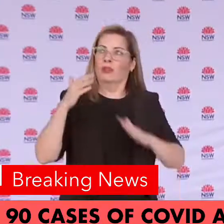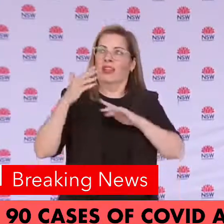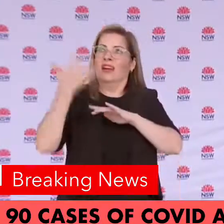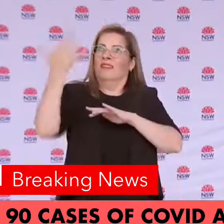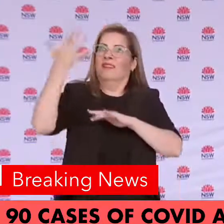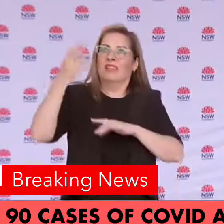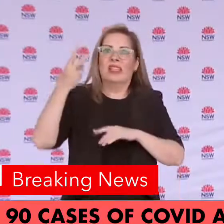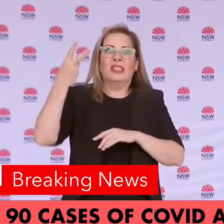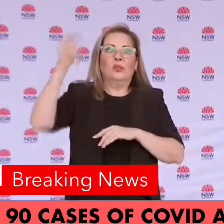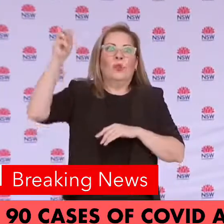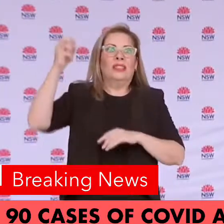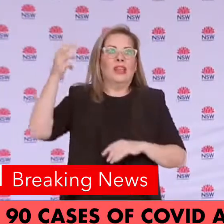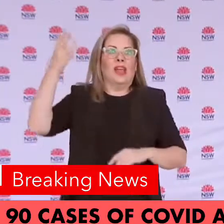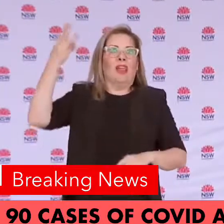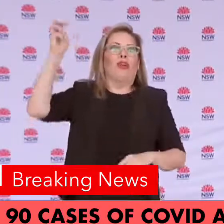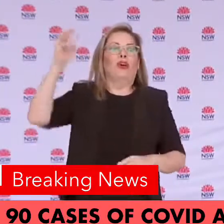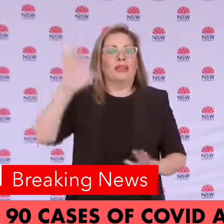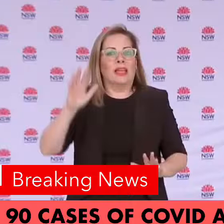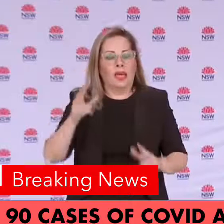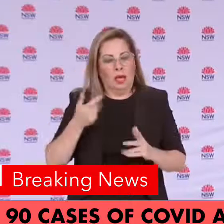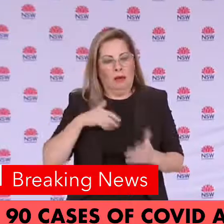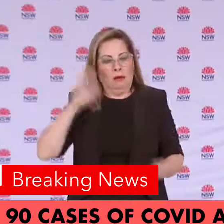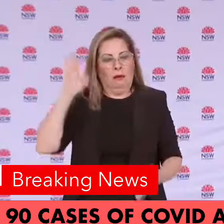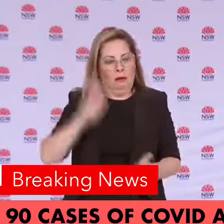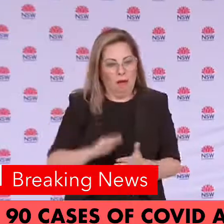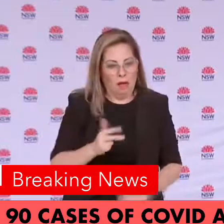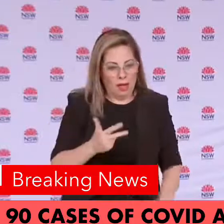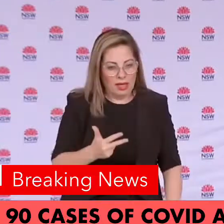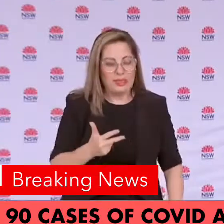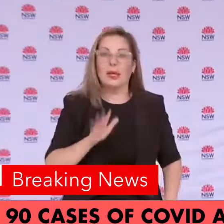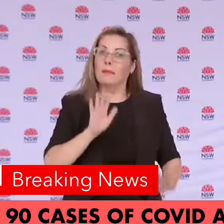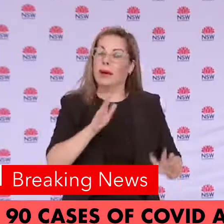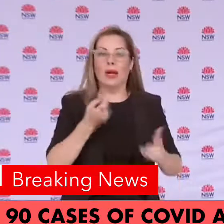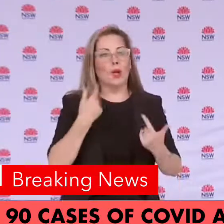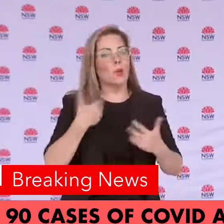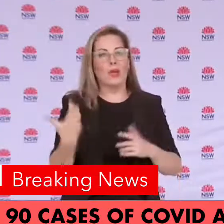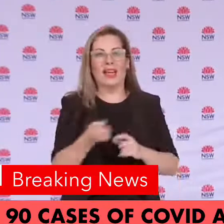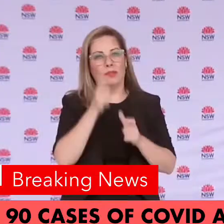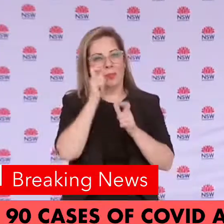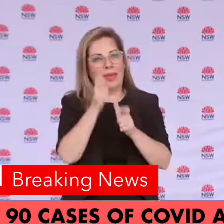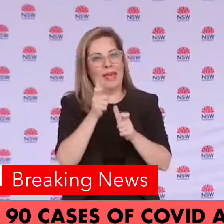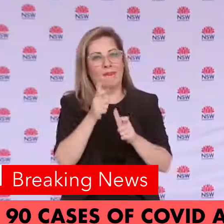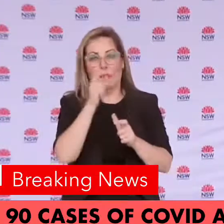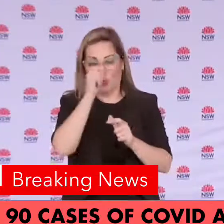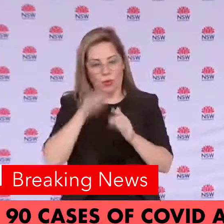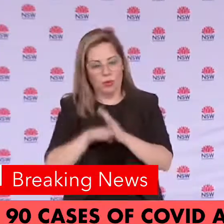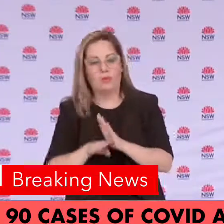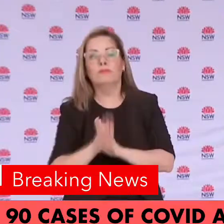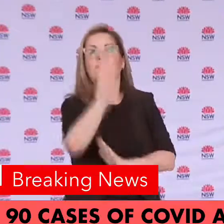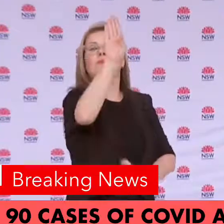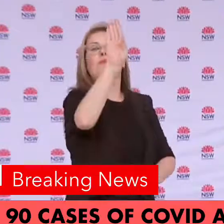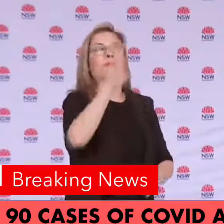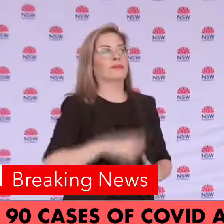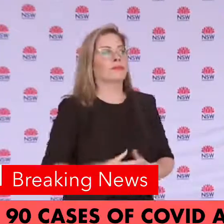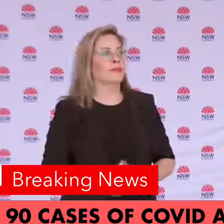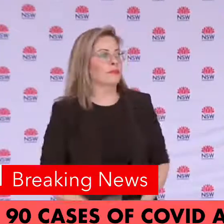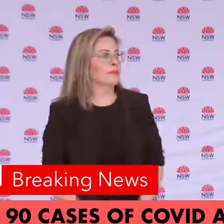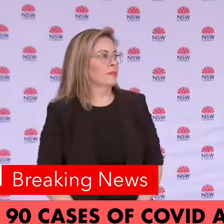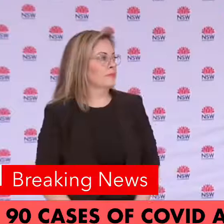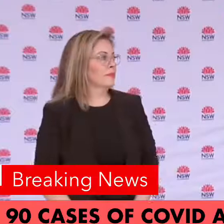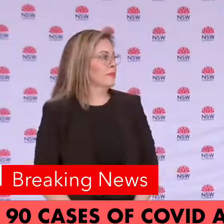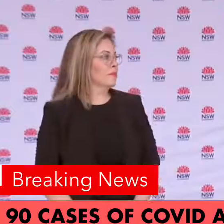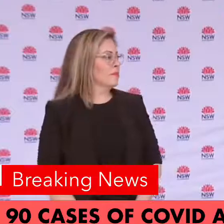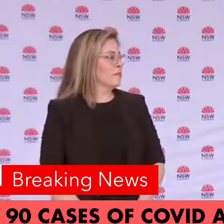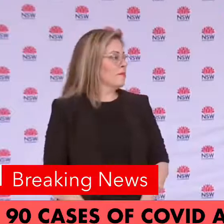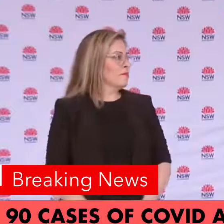or 20s or 30s. But certainly it's volatile, and we have to look at the situation as it develops. I'm sorry, I'll come